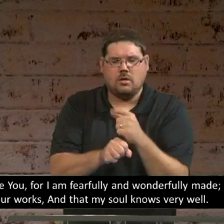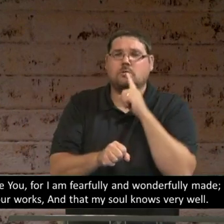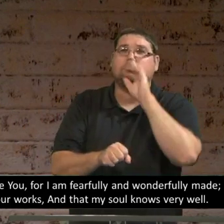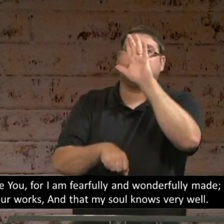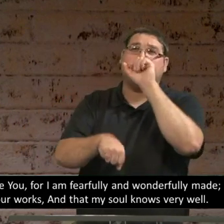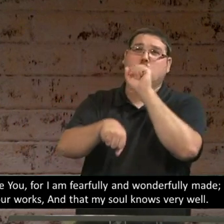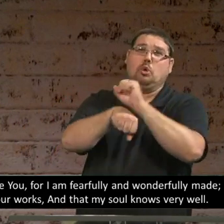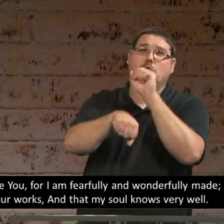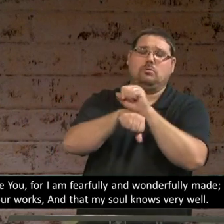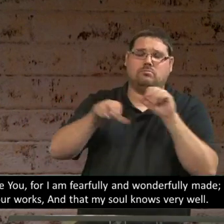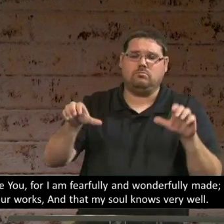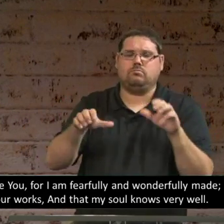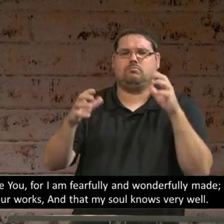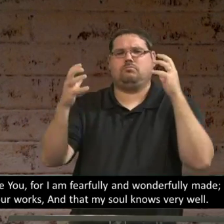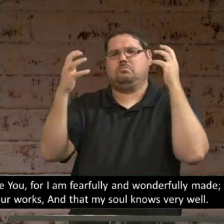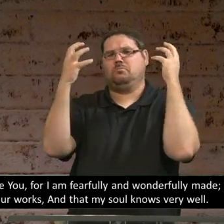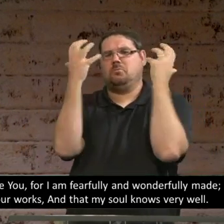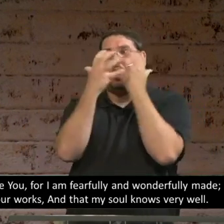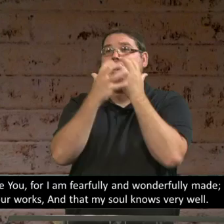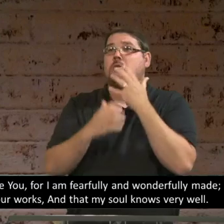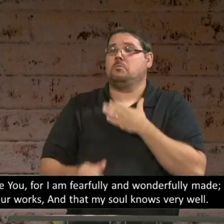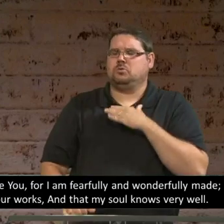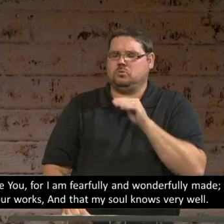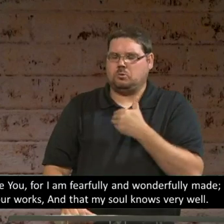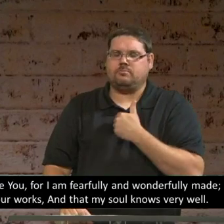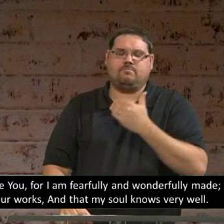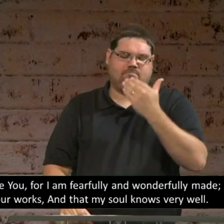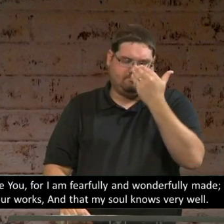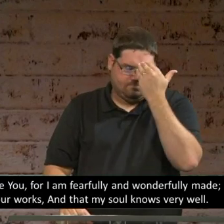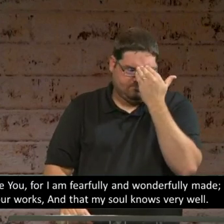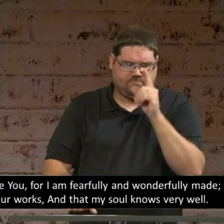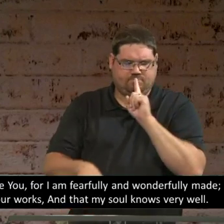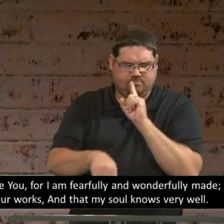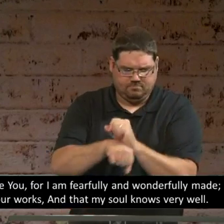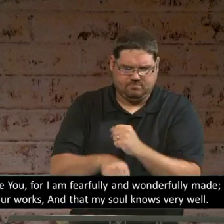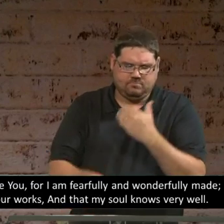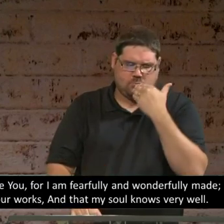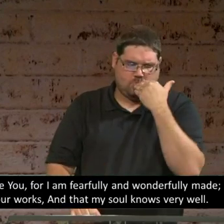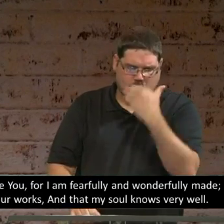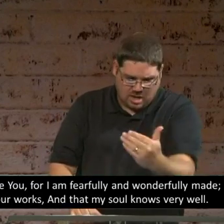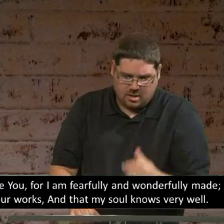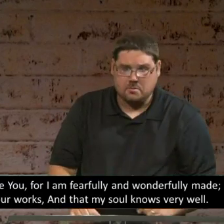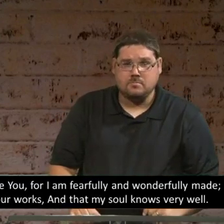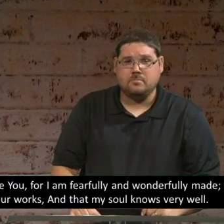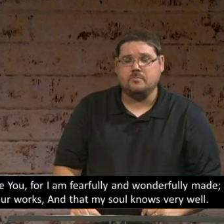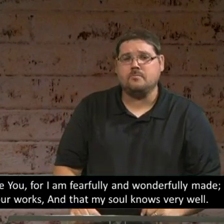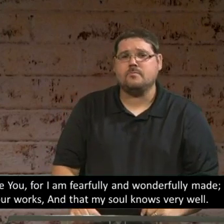wonderfully made. Marvelous are your works, and that my soul knows very well."